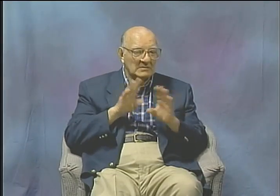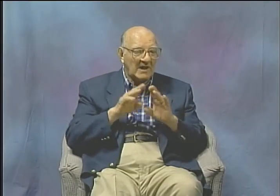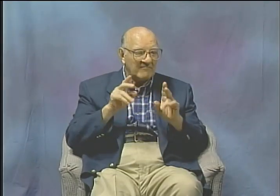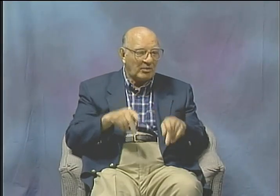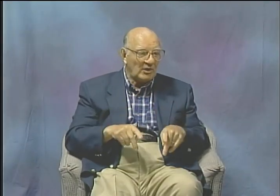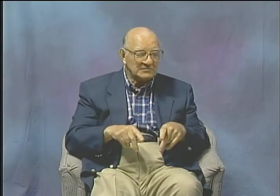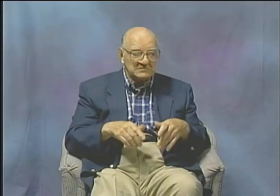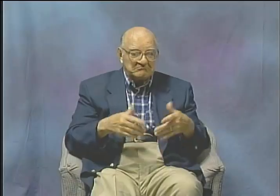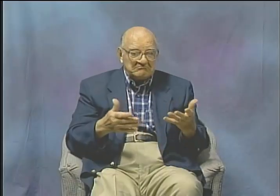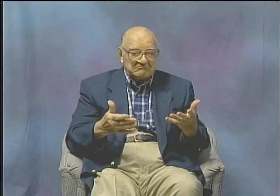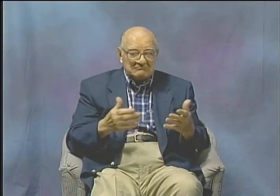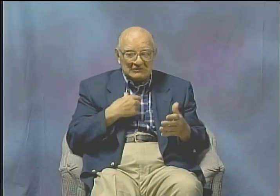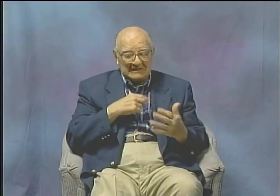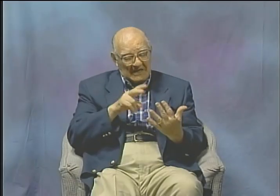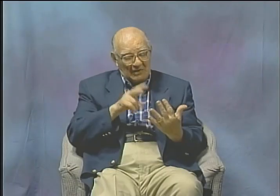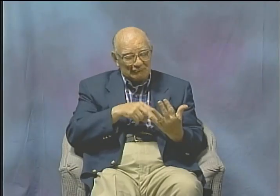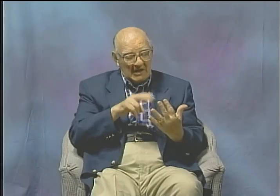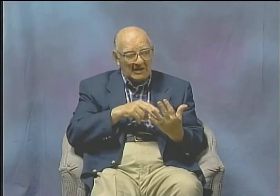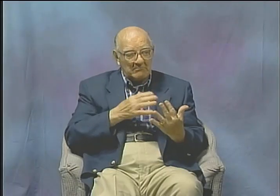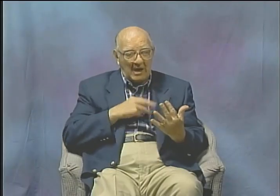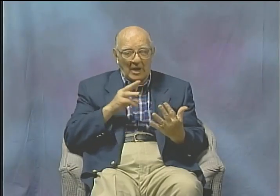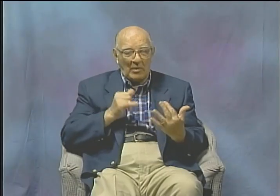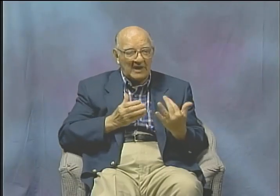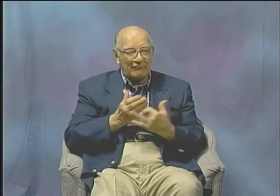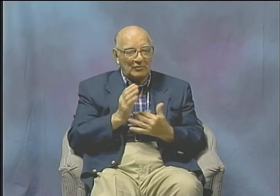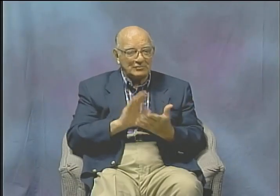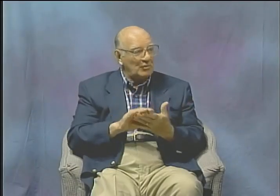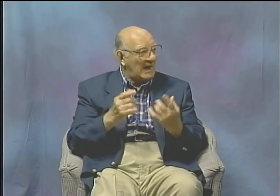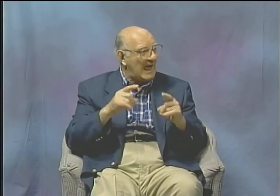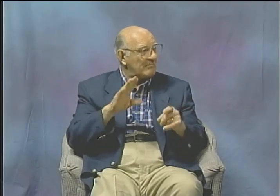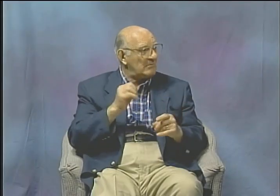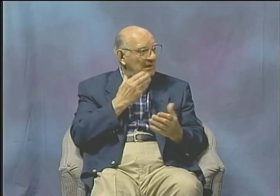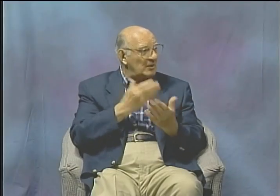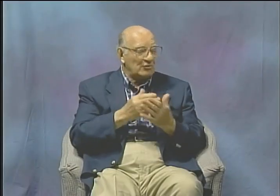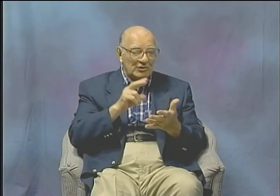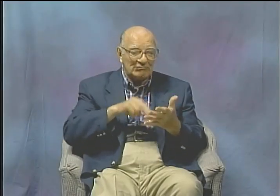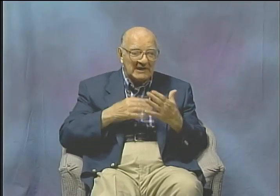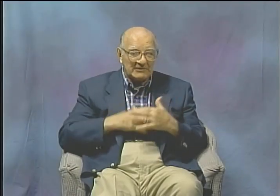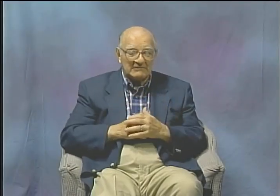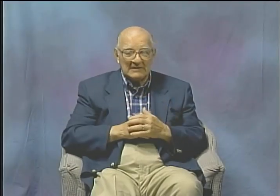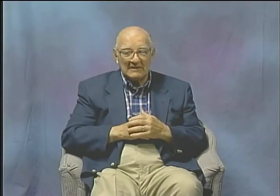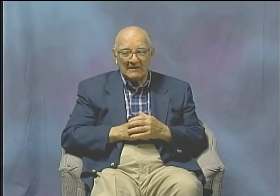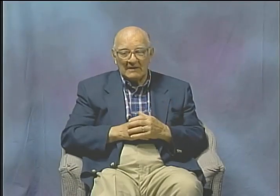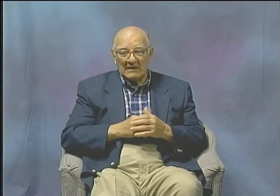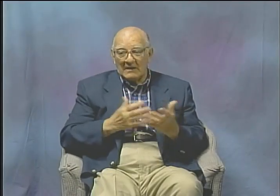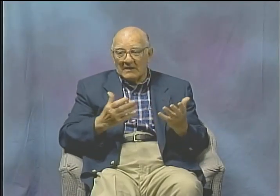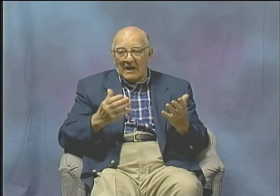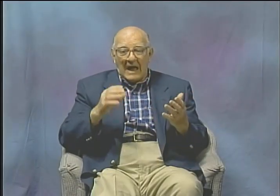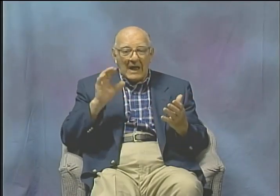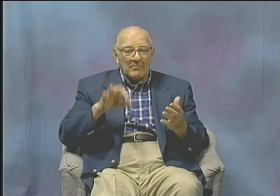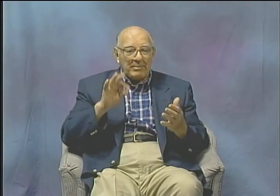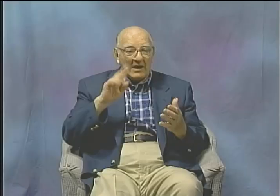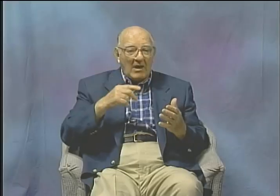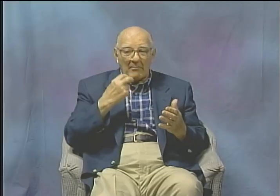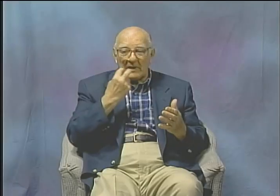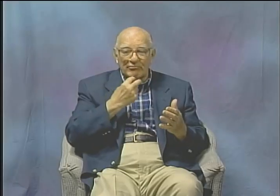Deaf person, really, I read my way through school. I happened to be a good reader. I had to pick up lip